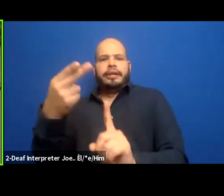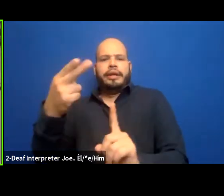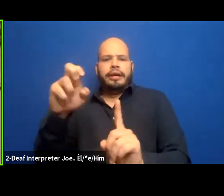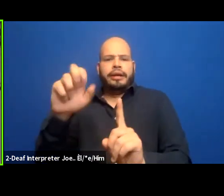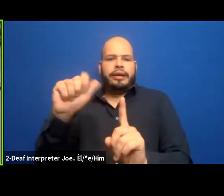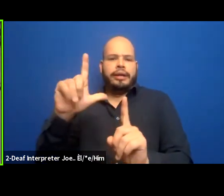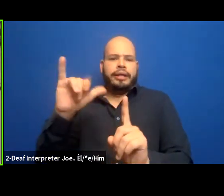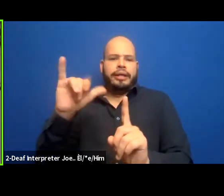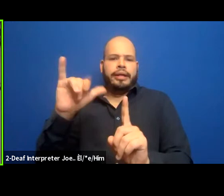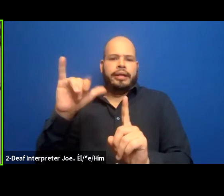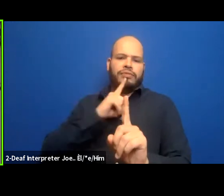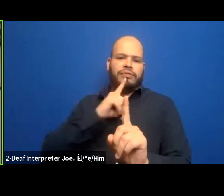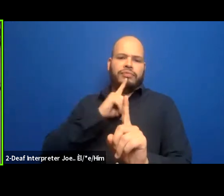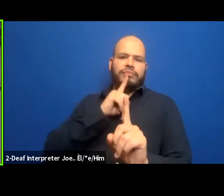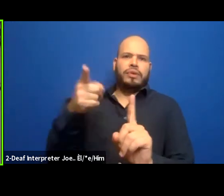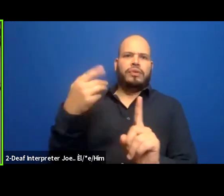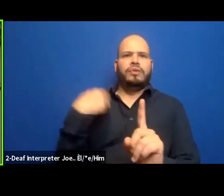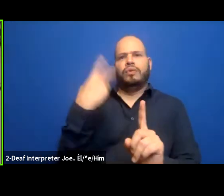internally